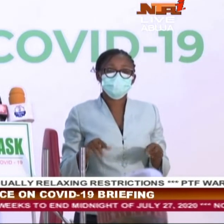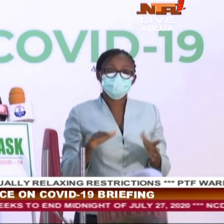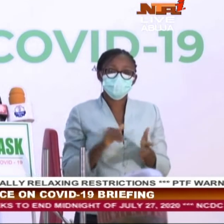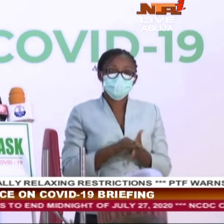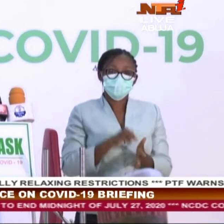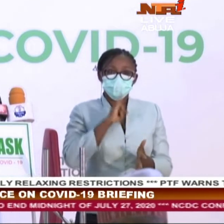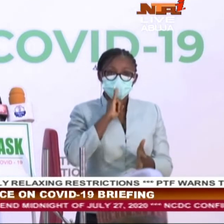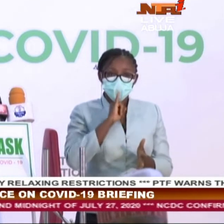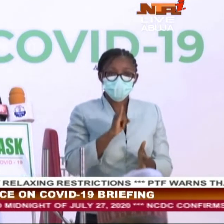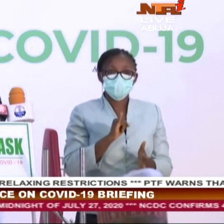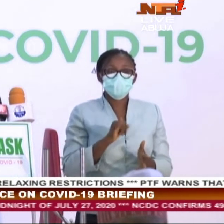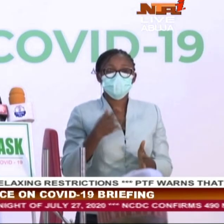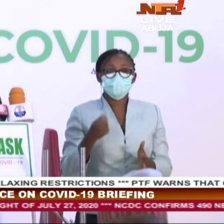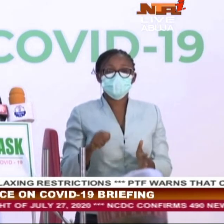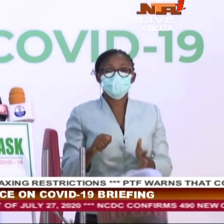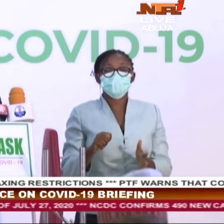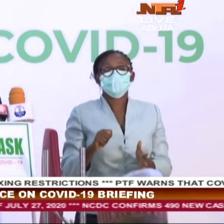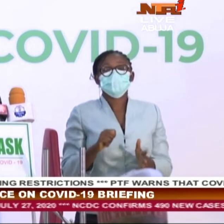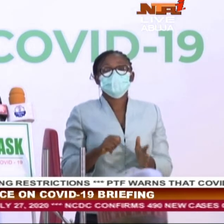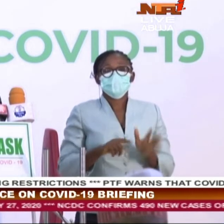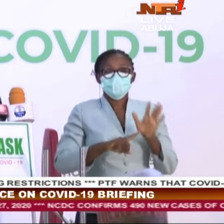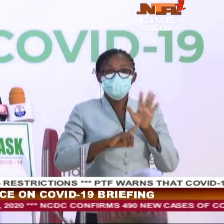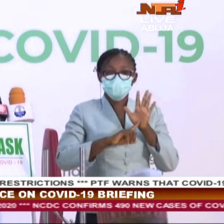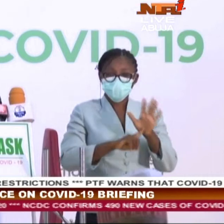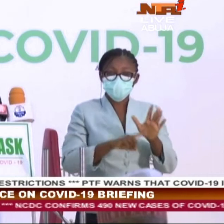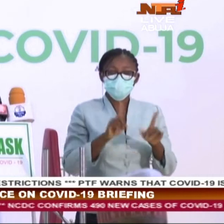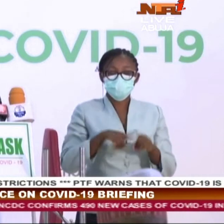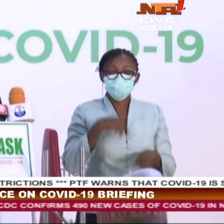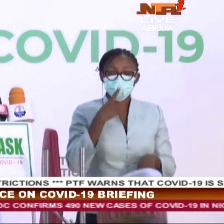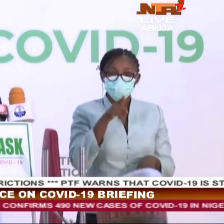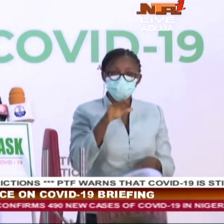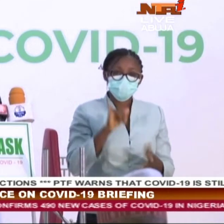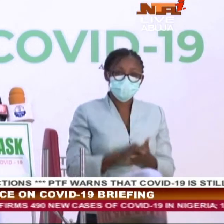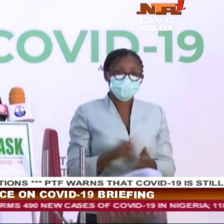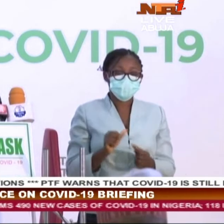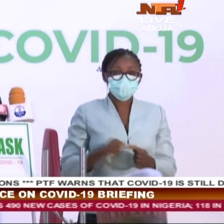That is the difficulty that is going to confront us as a people.